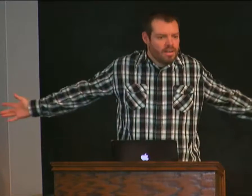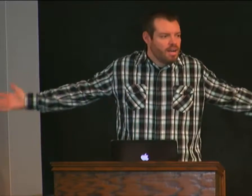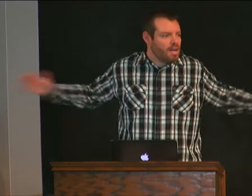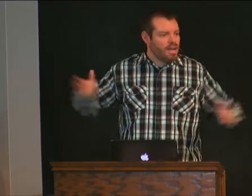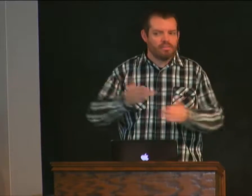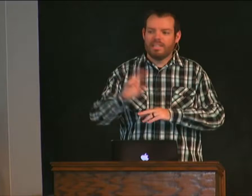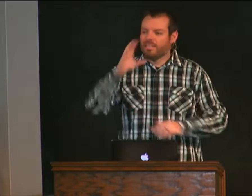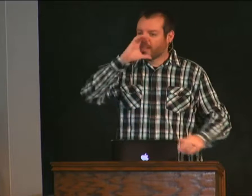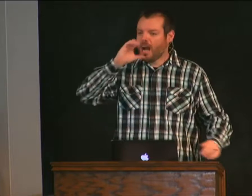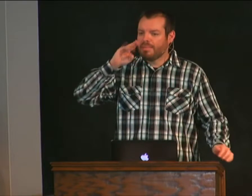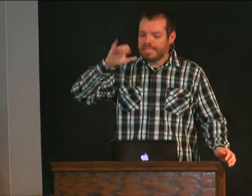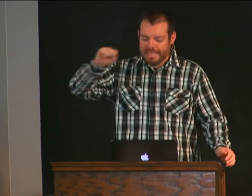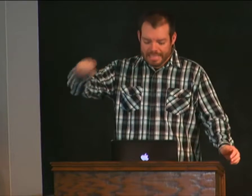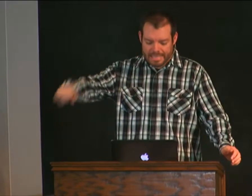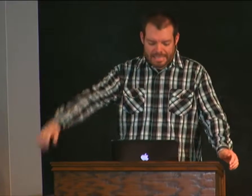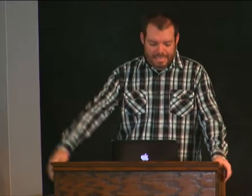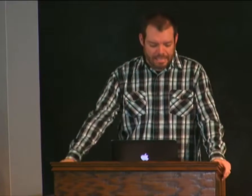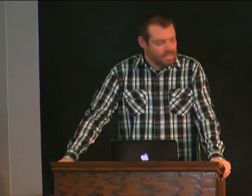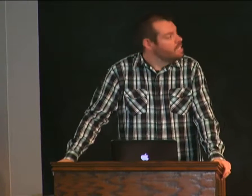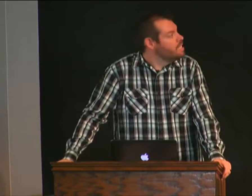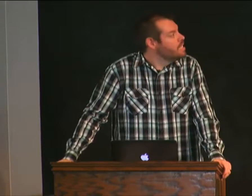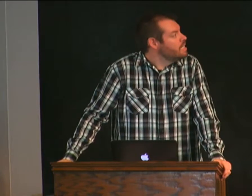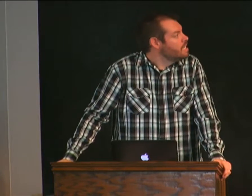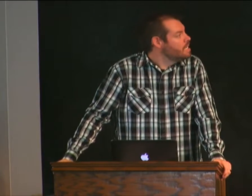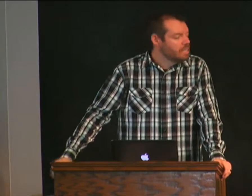Awesome. All right, ready for the comics.